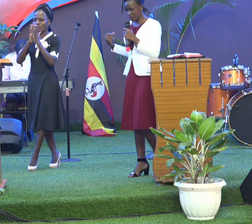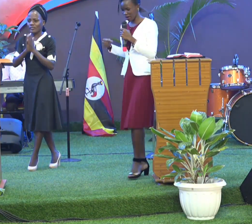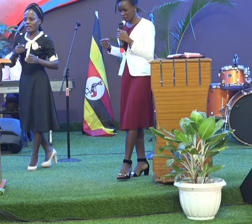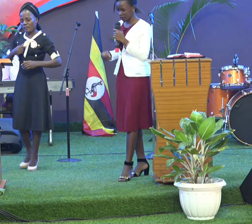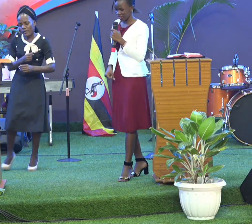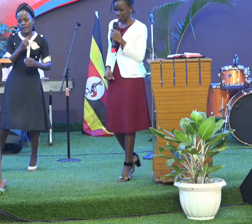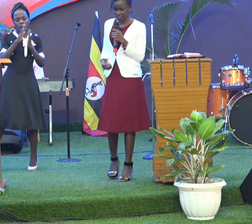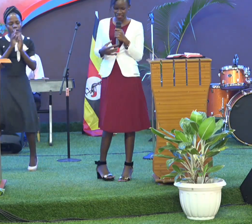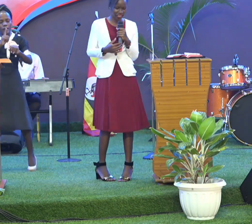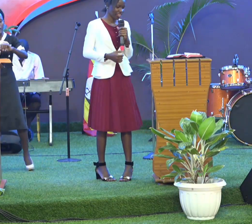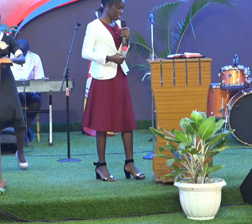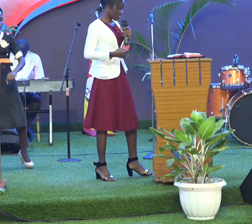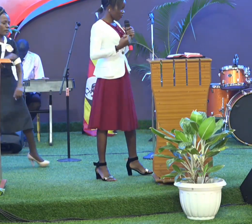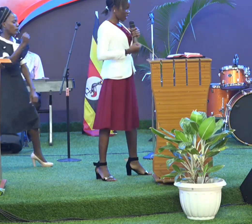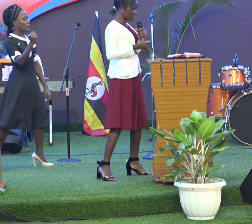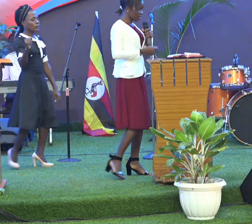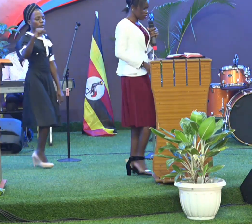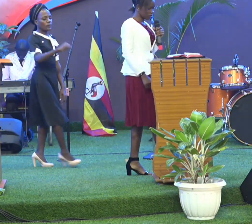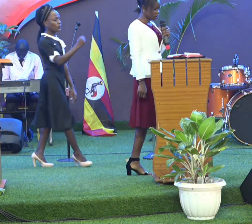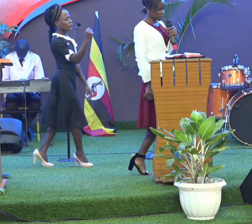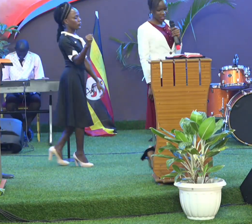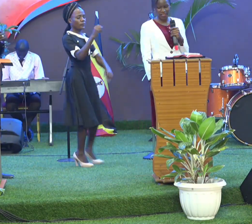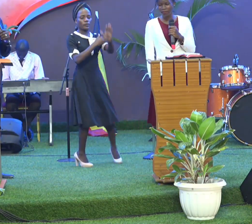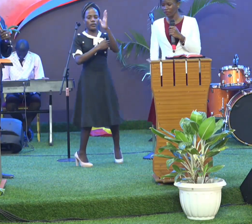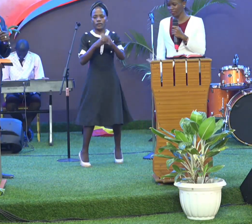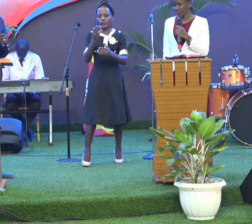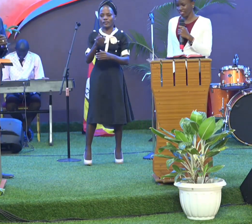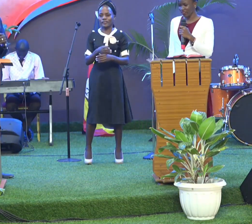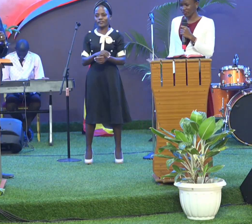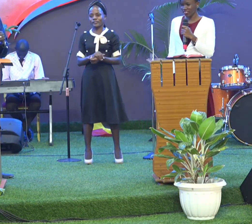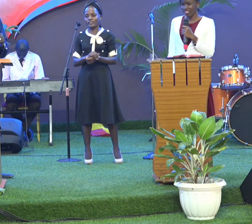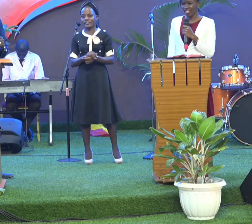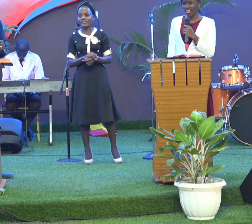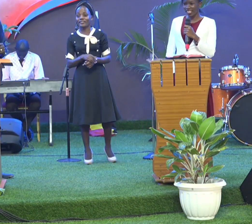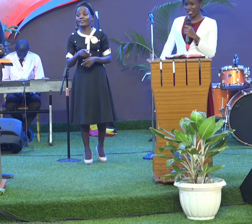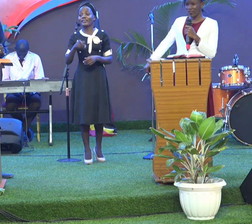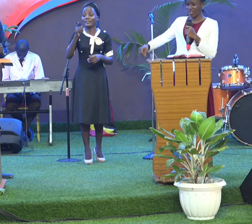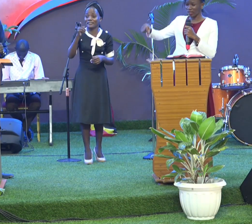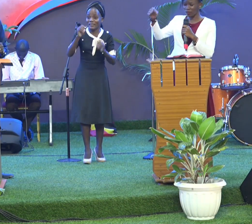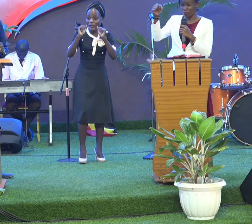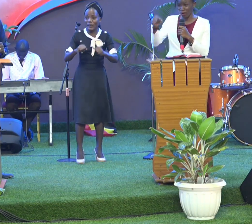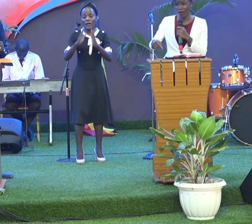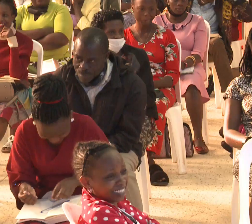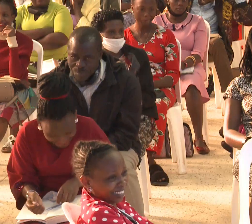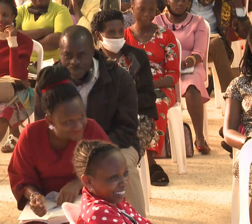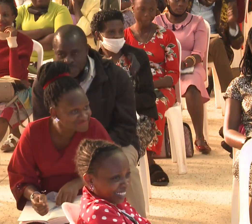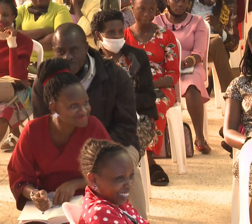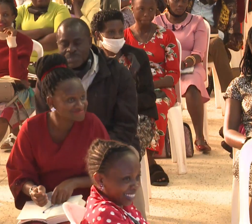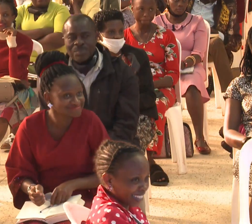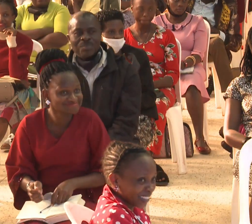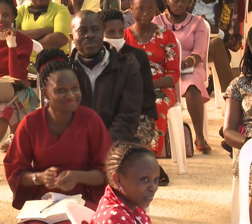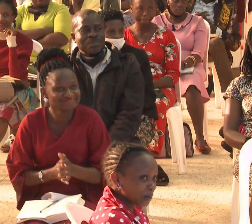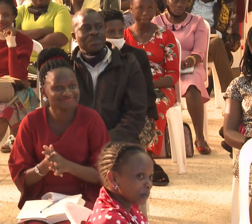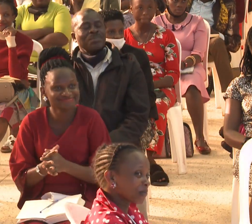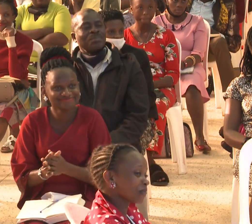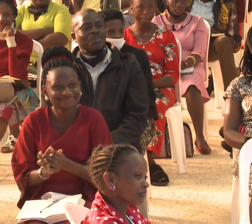me pray when I'm moving. Kabaka. Father, Lord, oh Lord. Nebusabanga otambula. Even if you pray when you're walking.